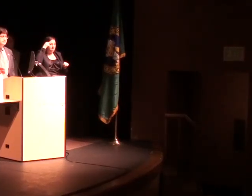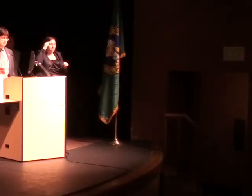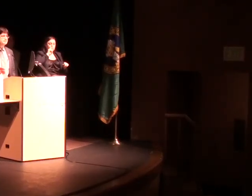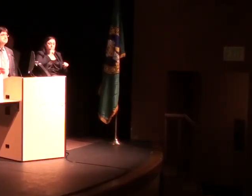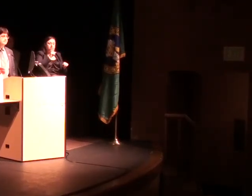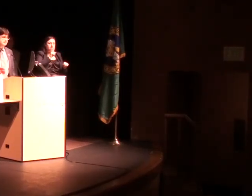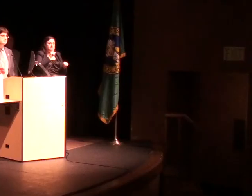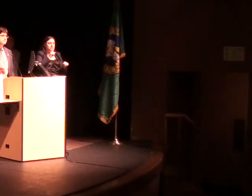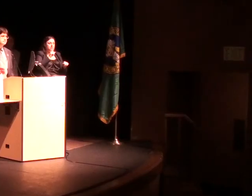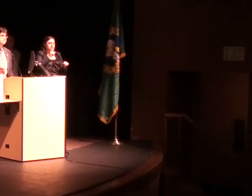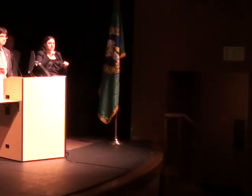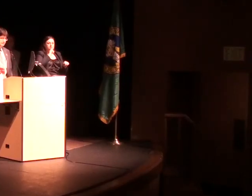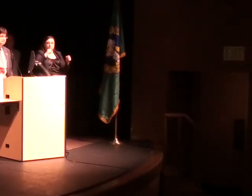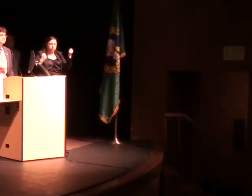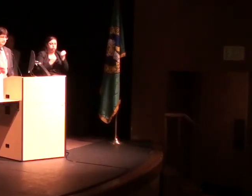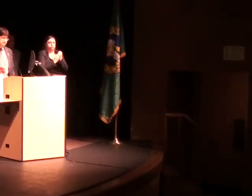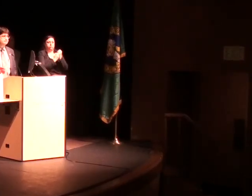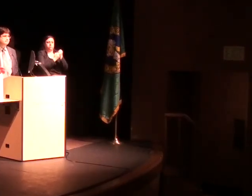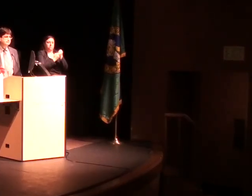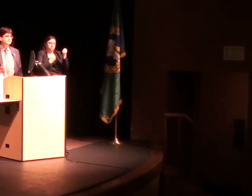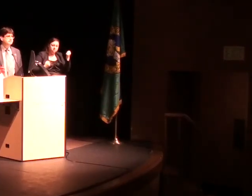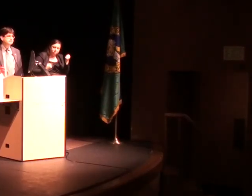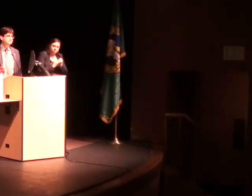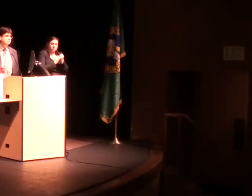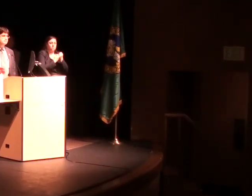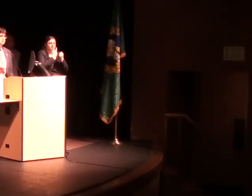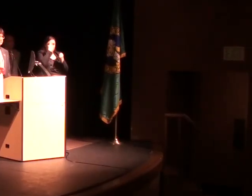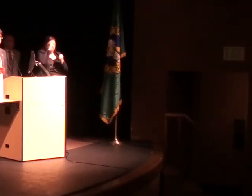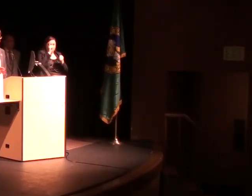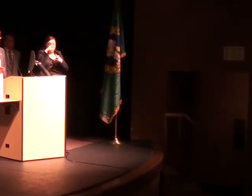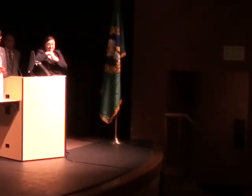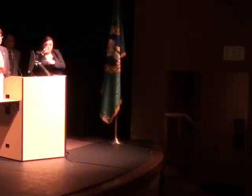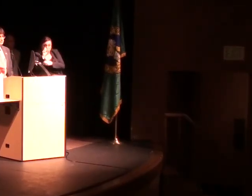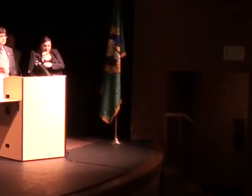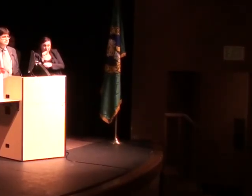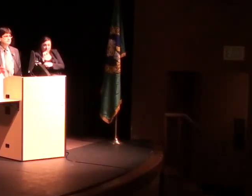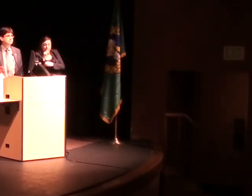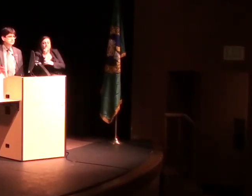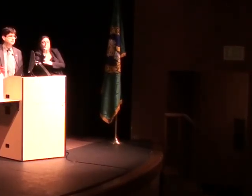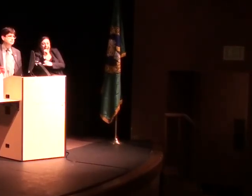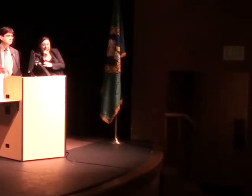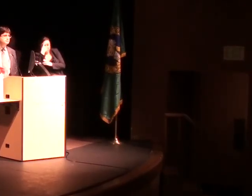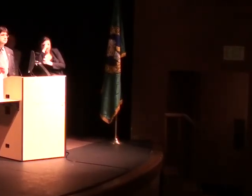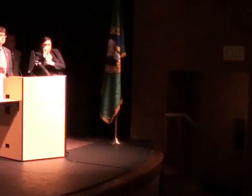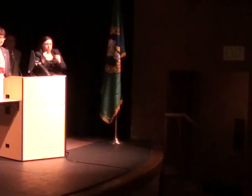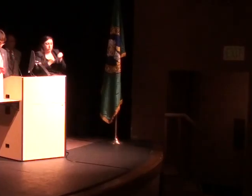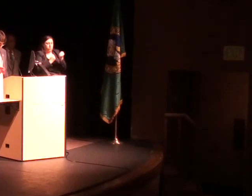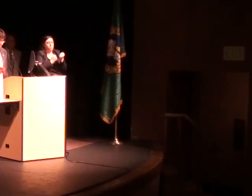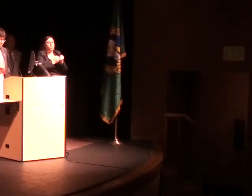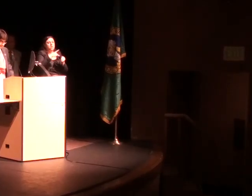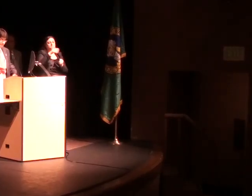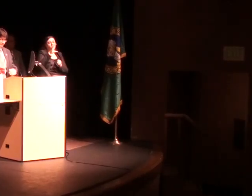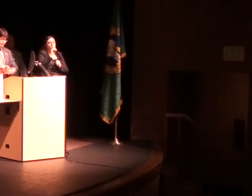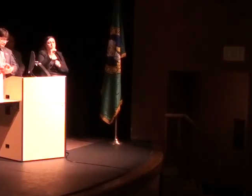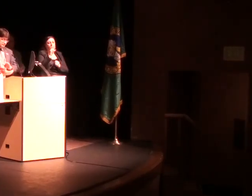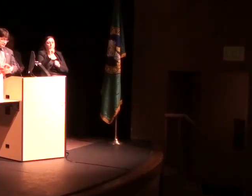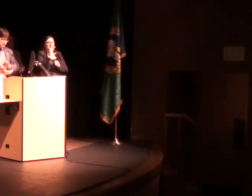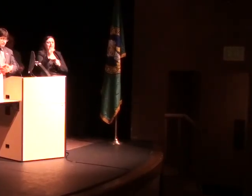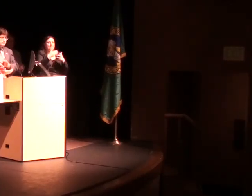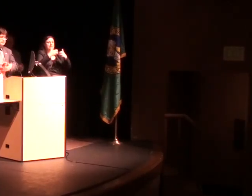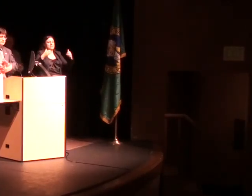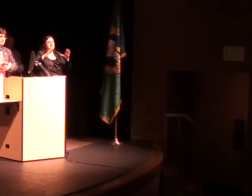a stalwart advocate within the UN for promoting Puerto Rican sovereignty. And they're pushing